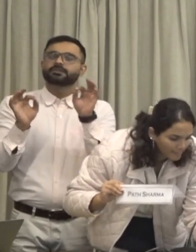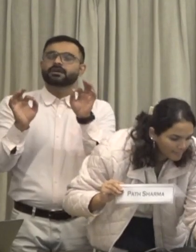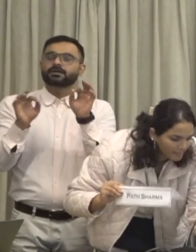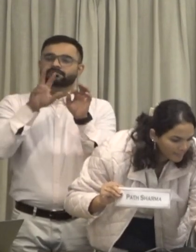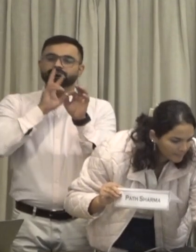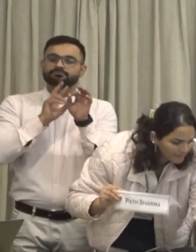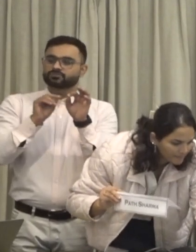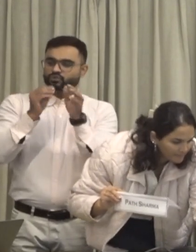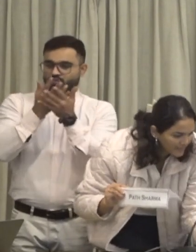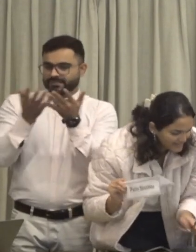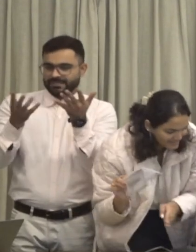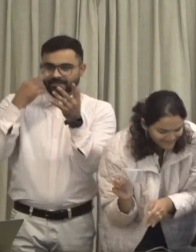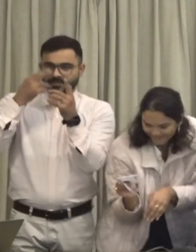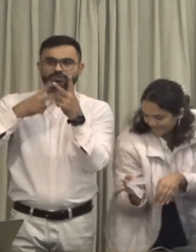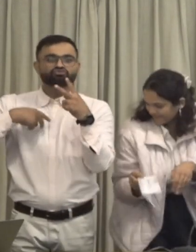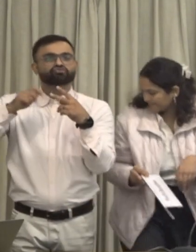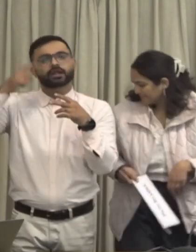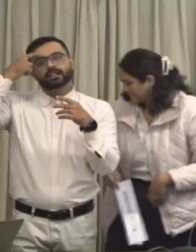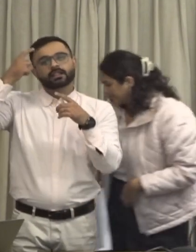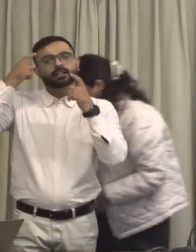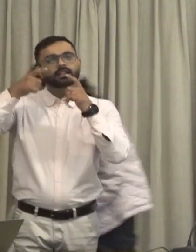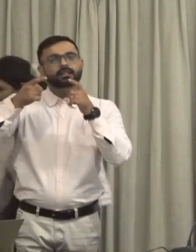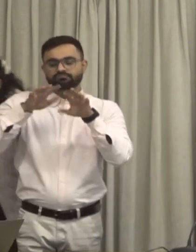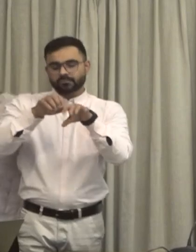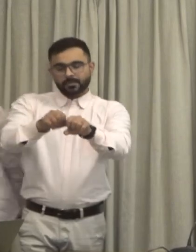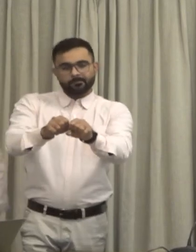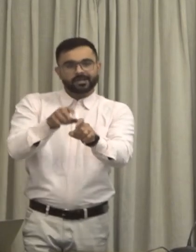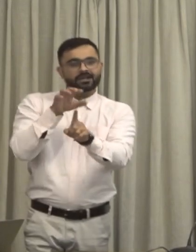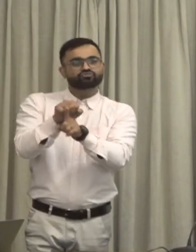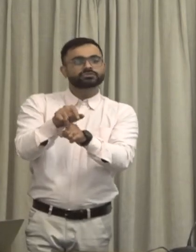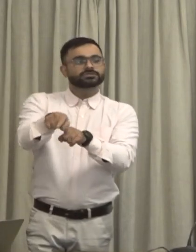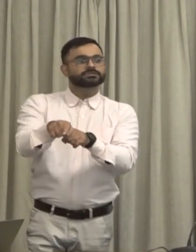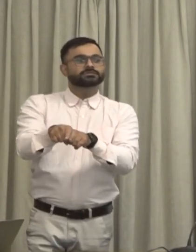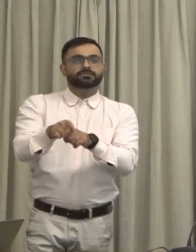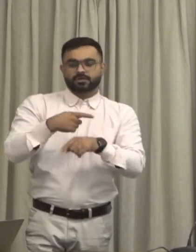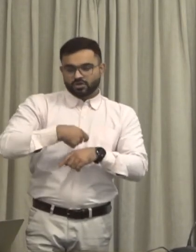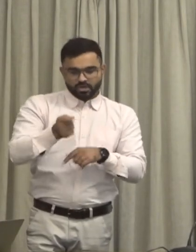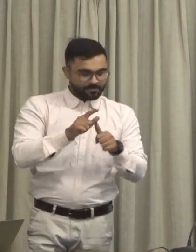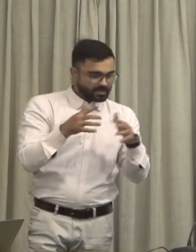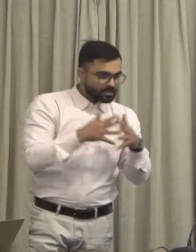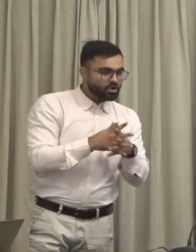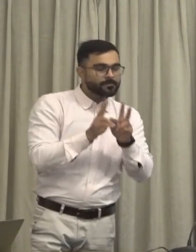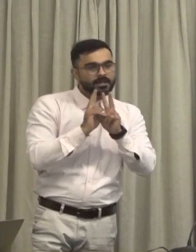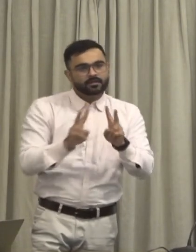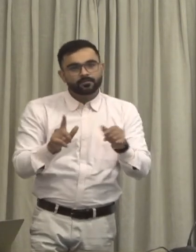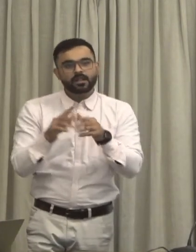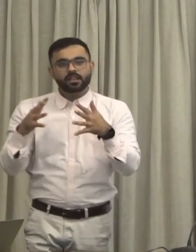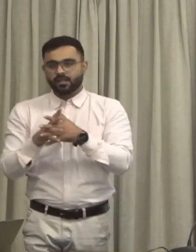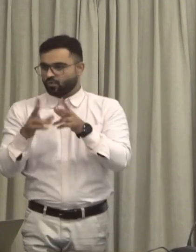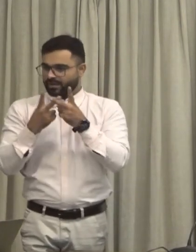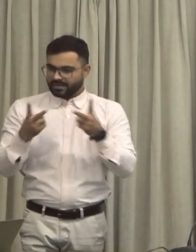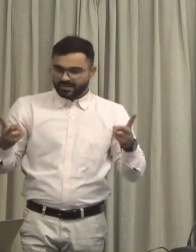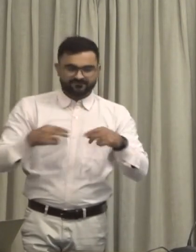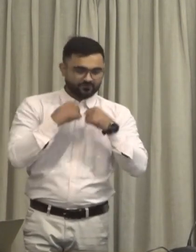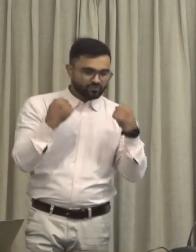speaking, the court's thinking can be traced. And as I said, there's a lot in there about the criminal law, the common law, the difference